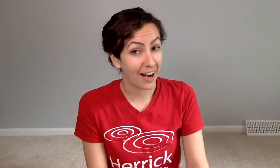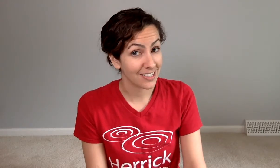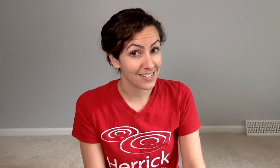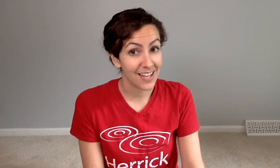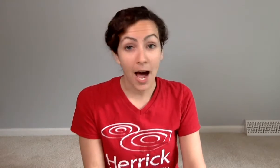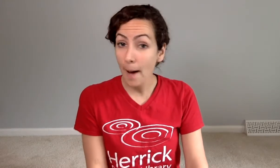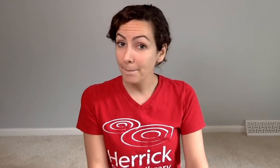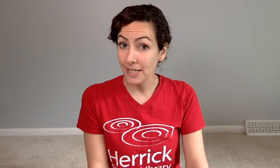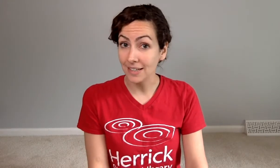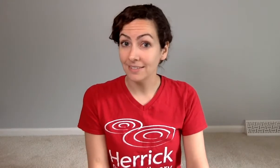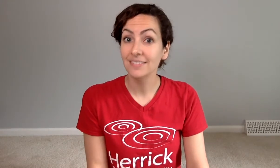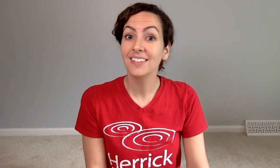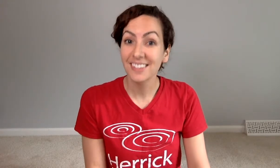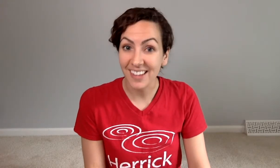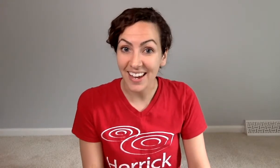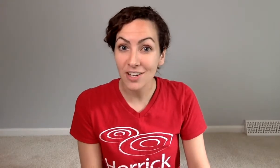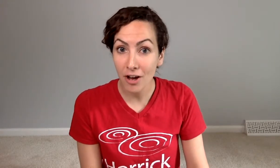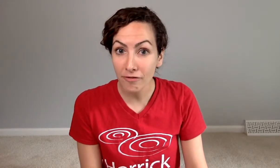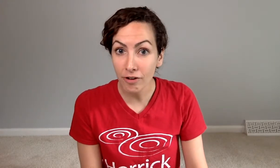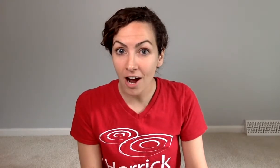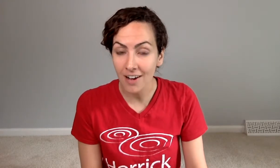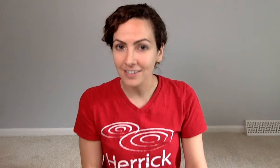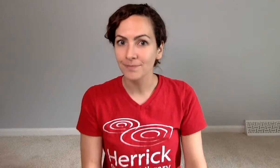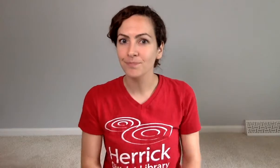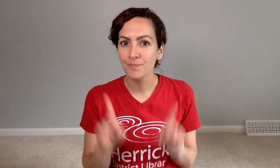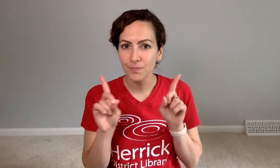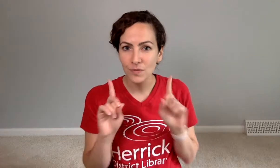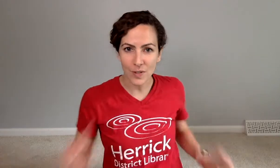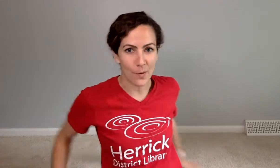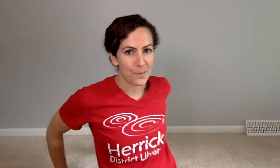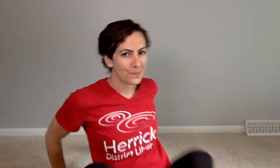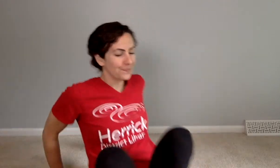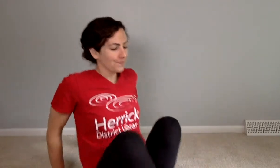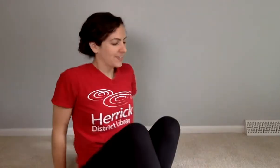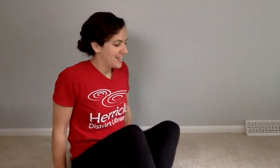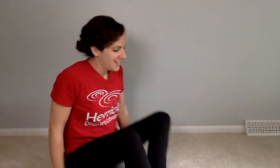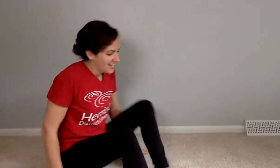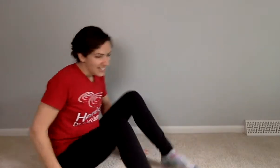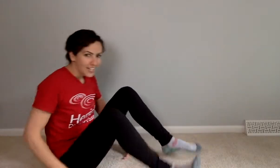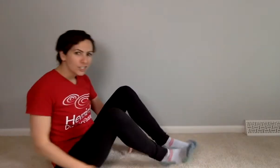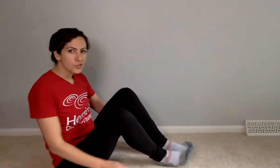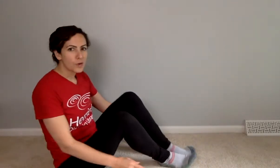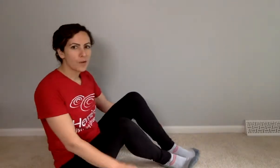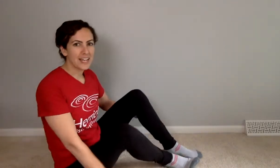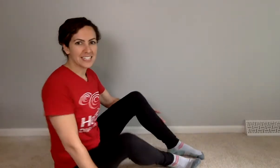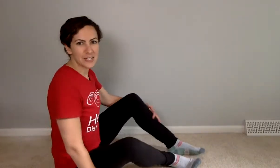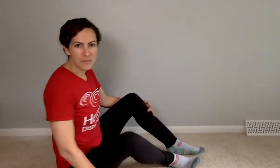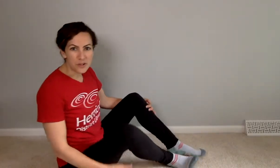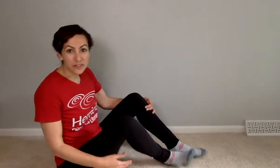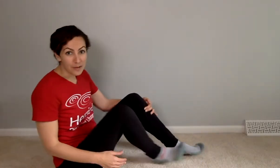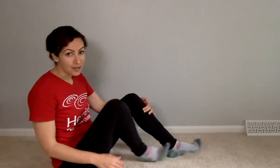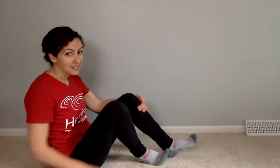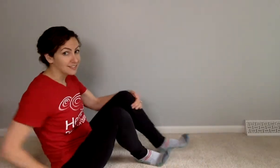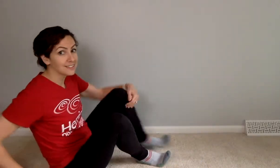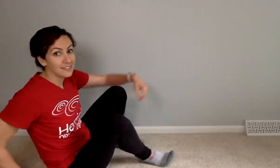practice hopping like a frog. So, here's where we get to move our muscles a little